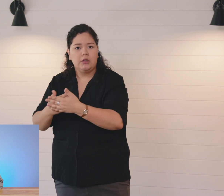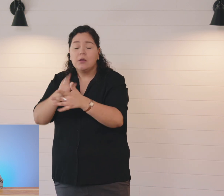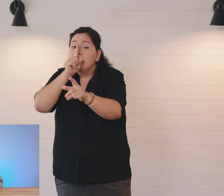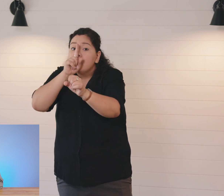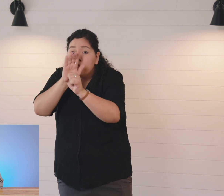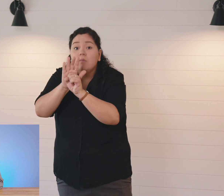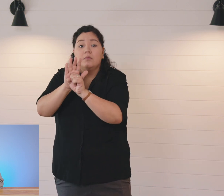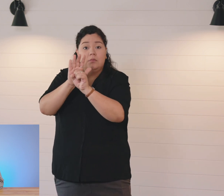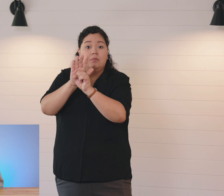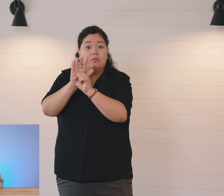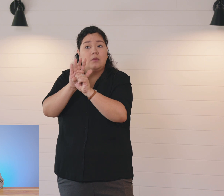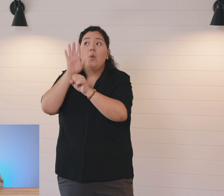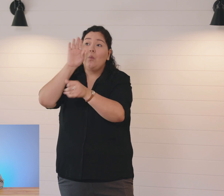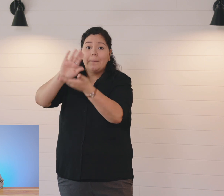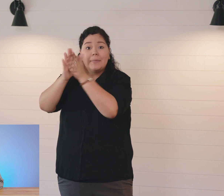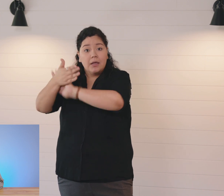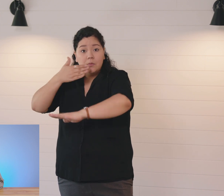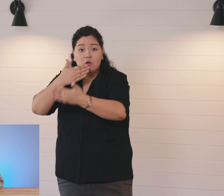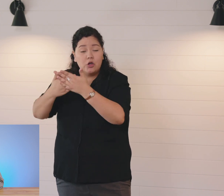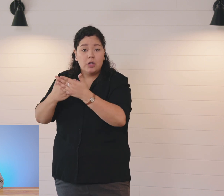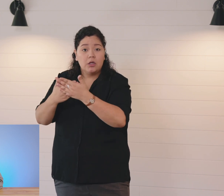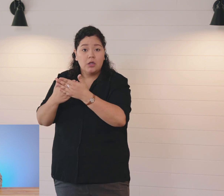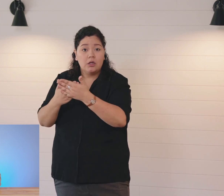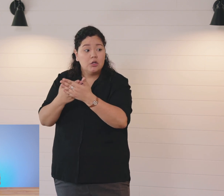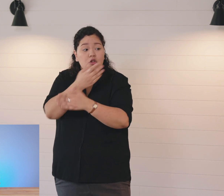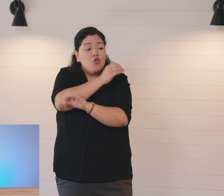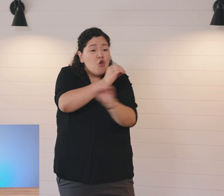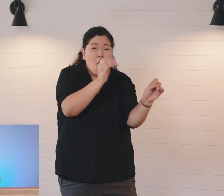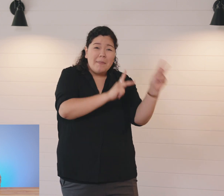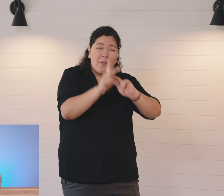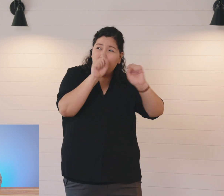it will be used for good. No one can stand in the way.